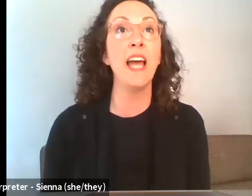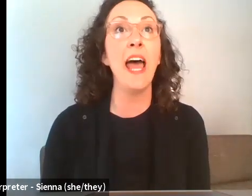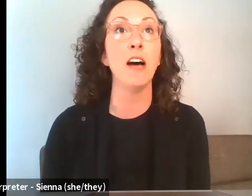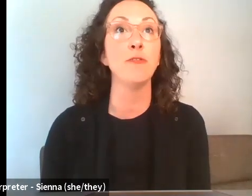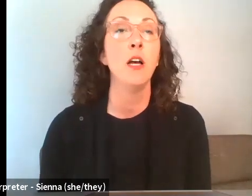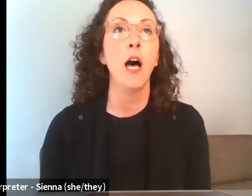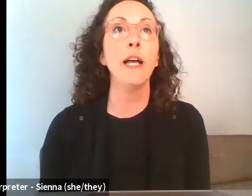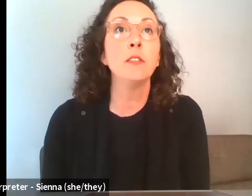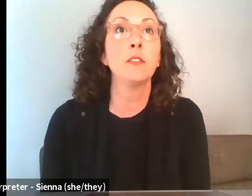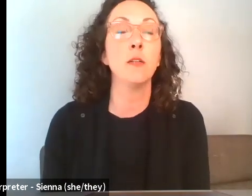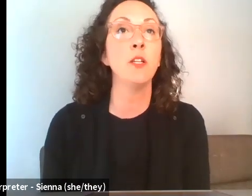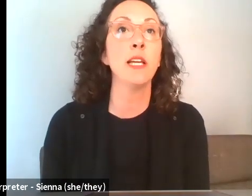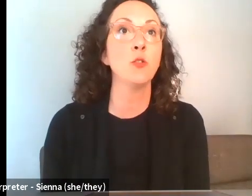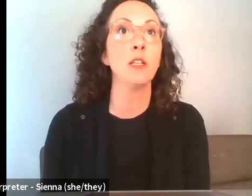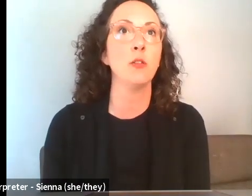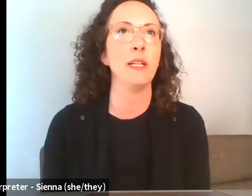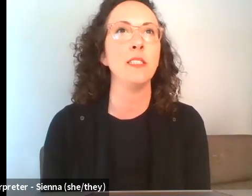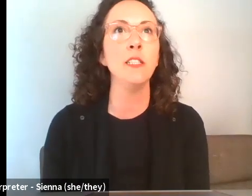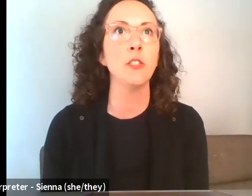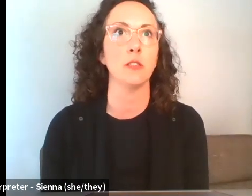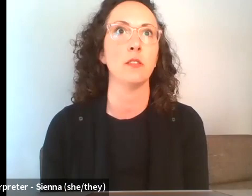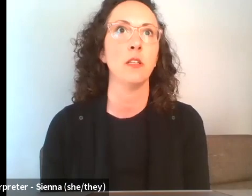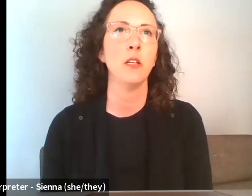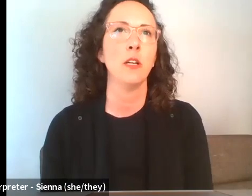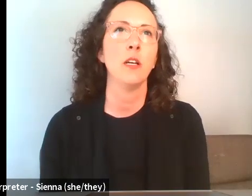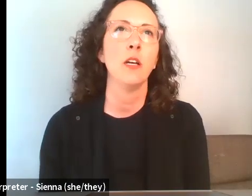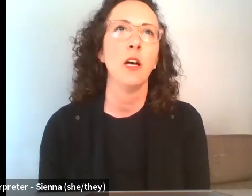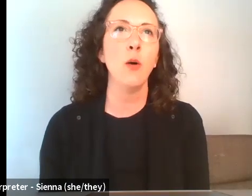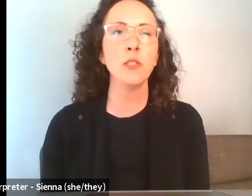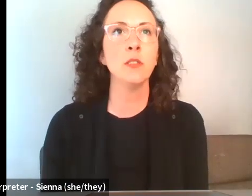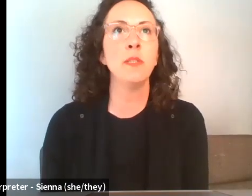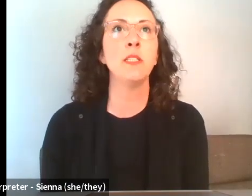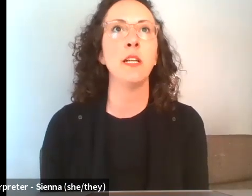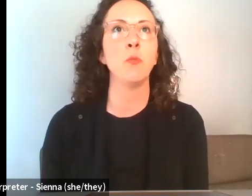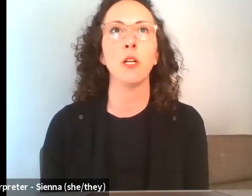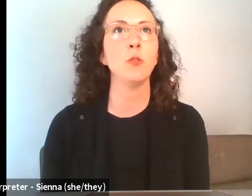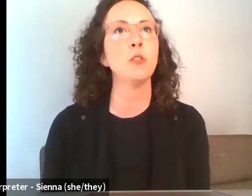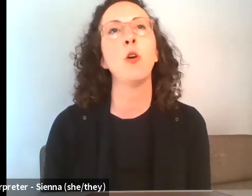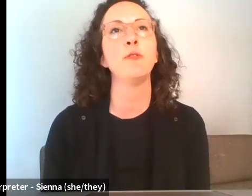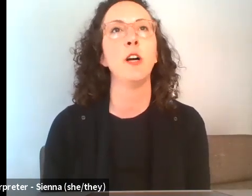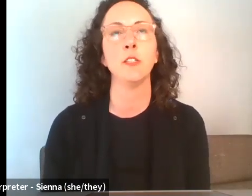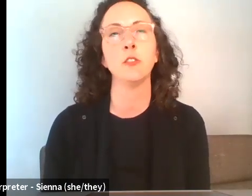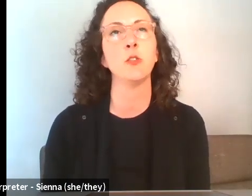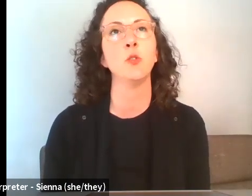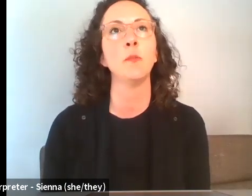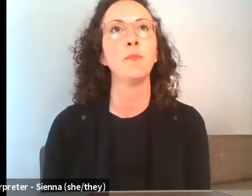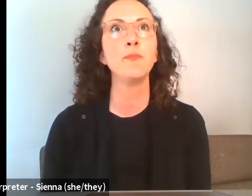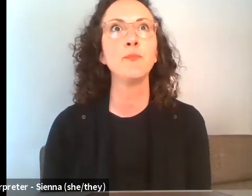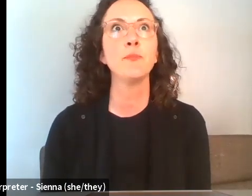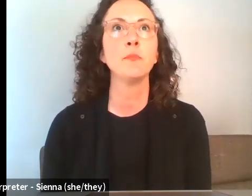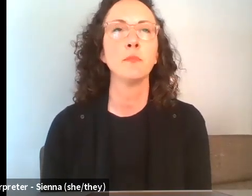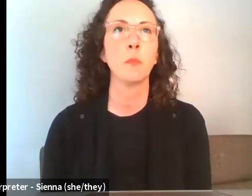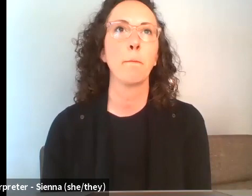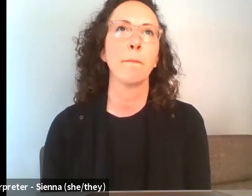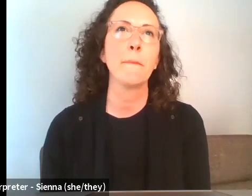with the staff. I could communicate directly with my teachers. I wasn't limited anymore. It was so fun. It's just cool.